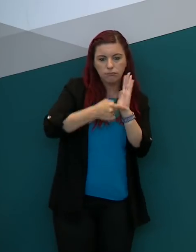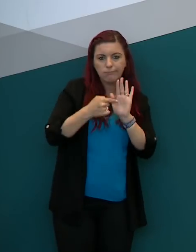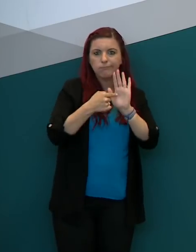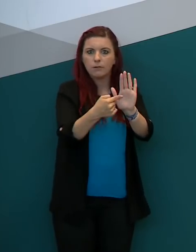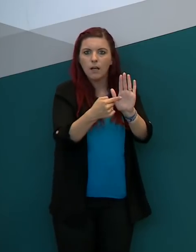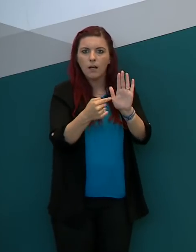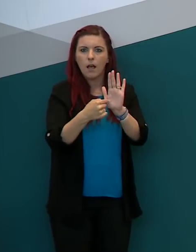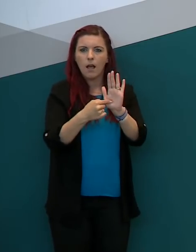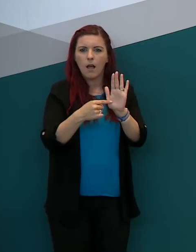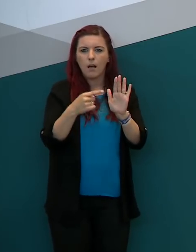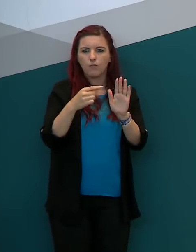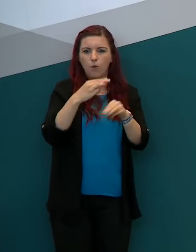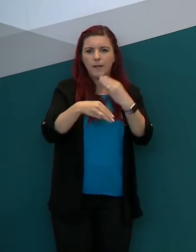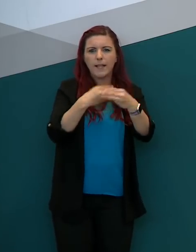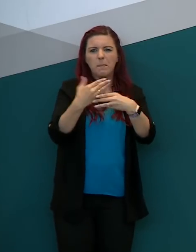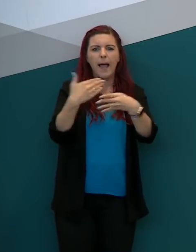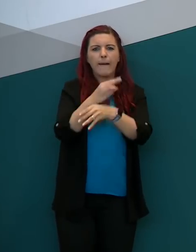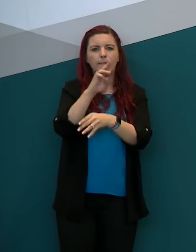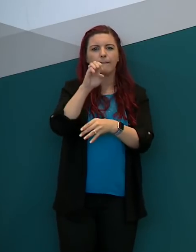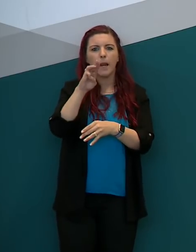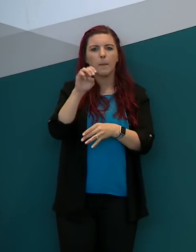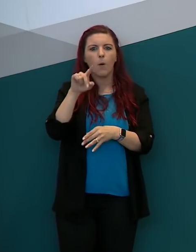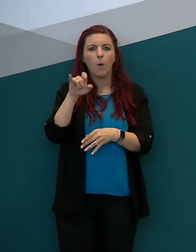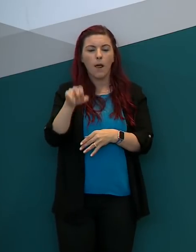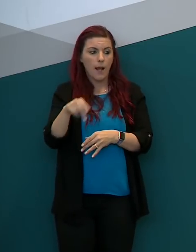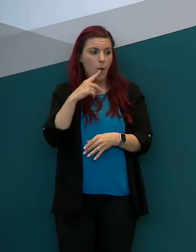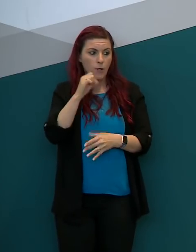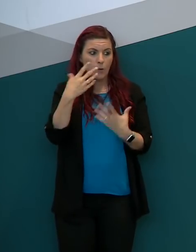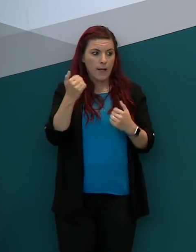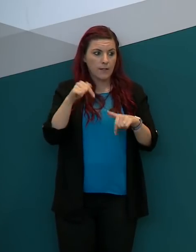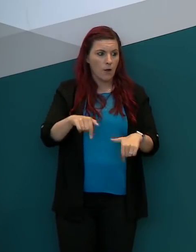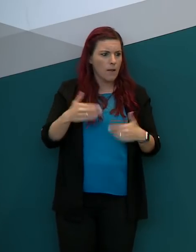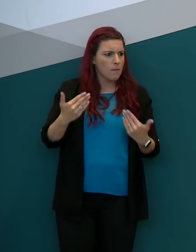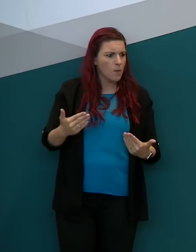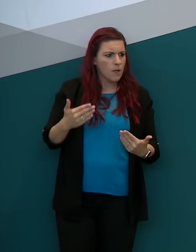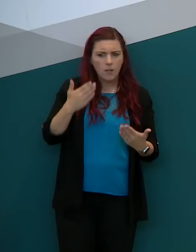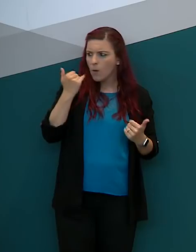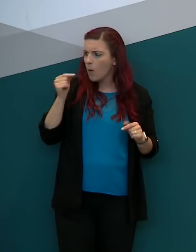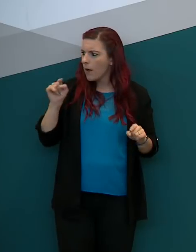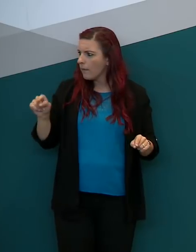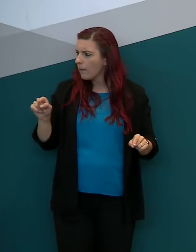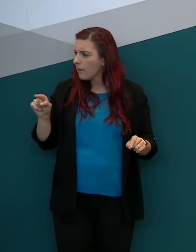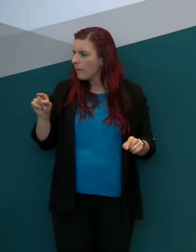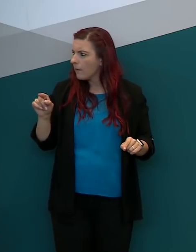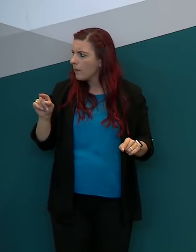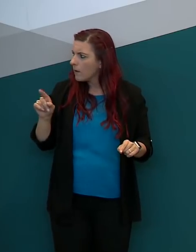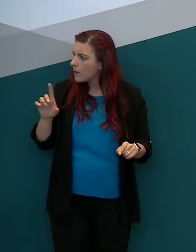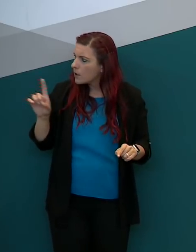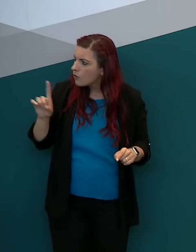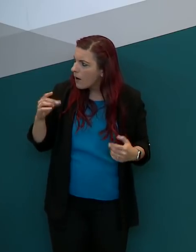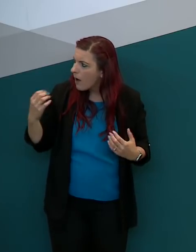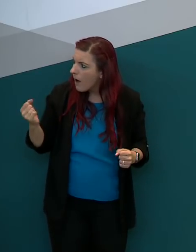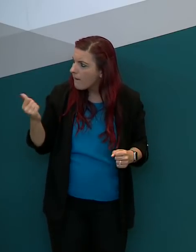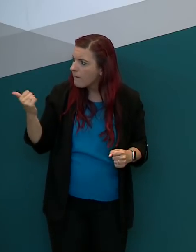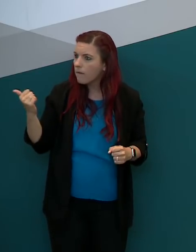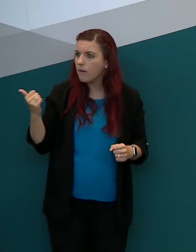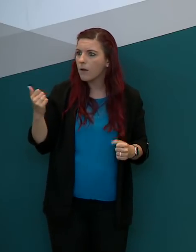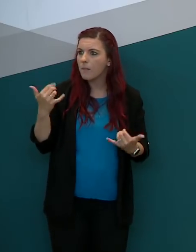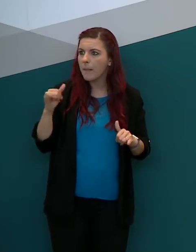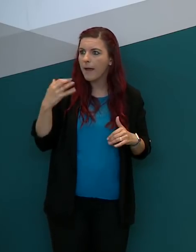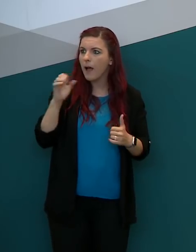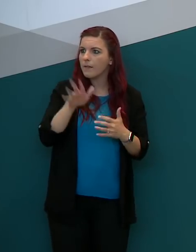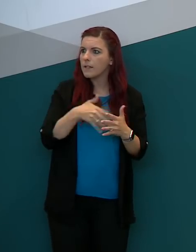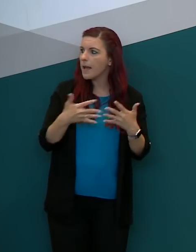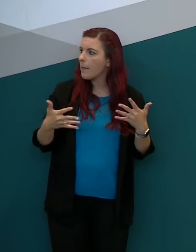of assumptions. I don't think I have it with me here with our direct experience. And maybe, Deirdre, I don't know if we have that table